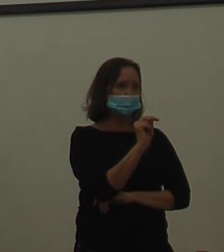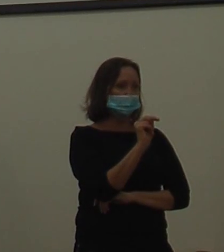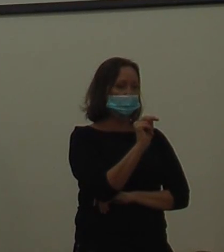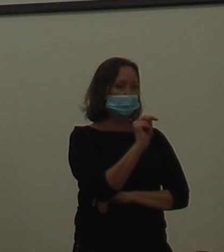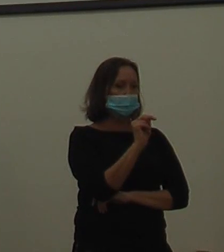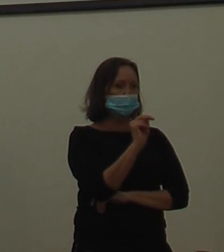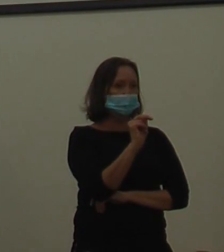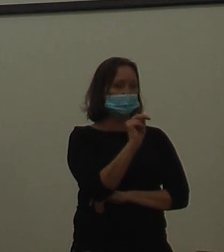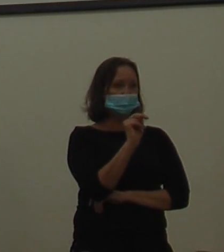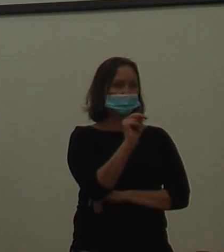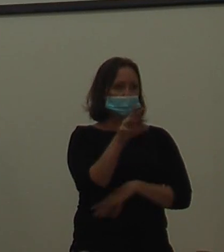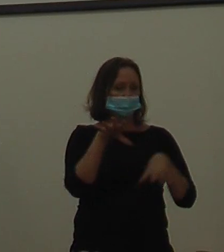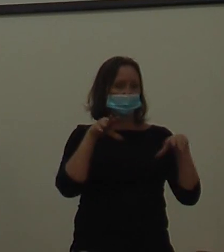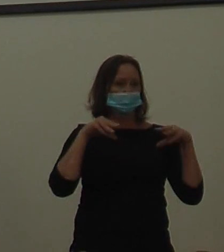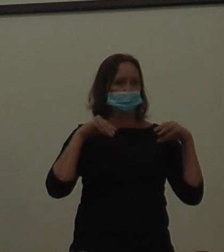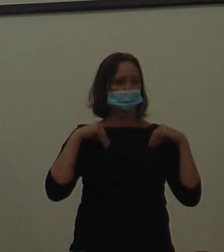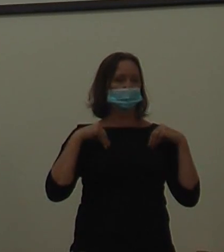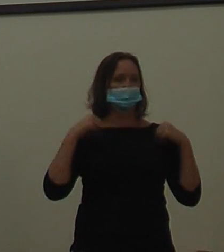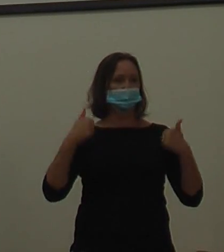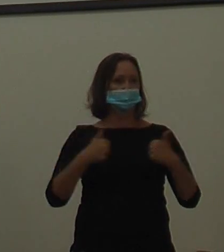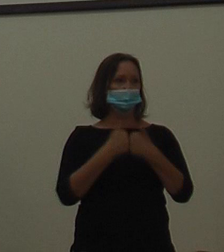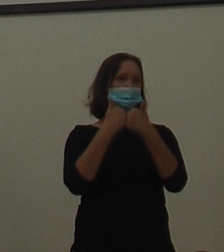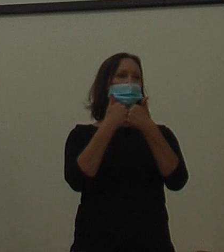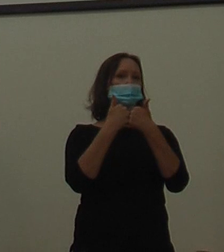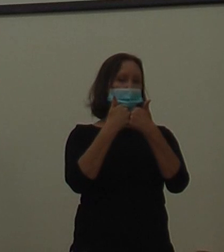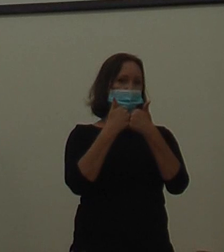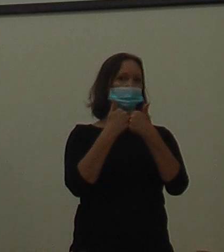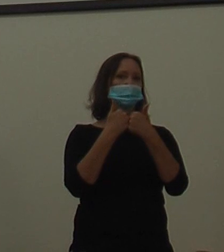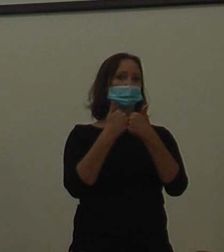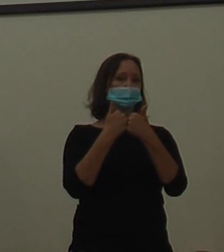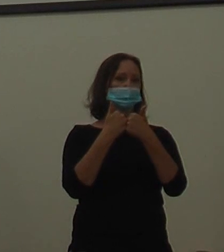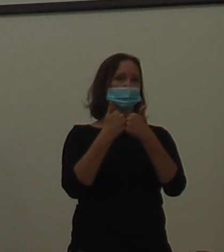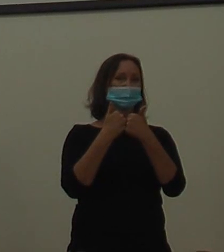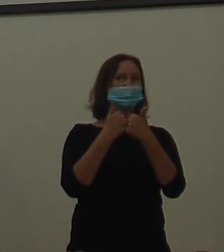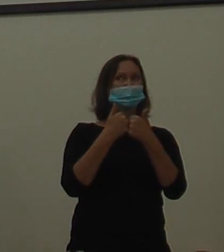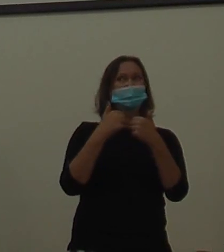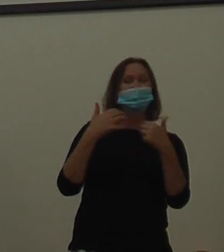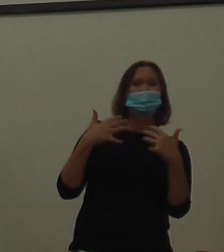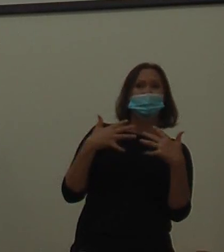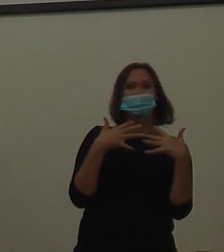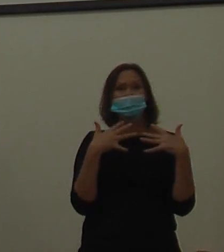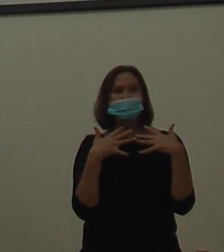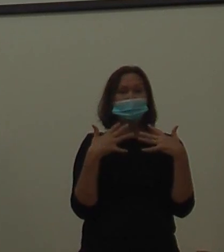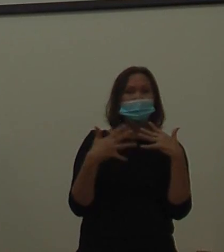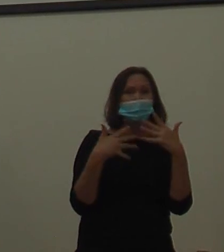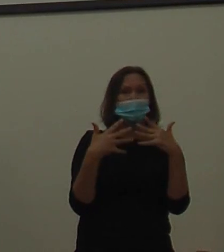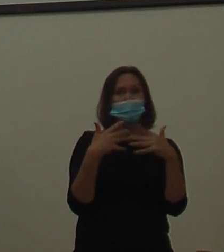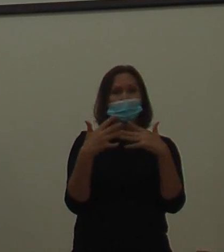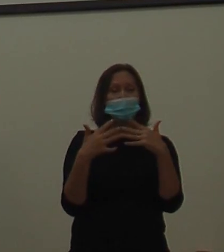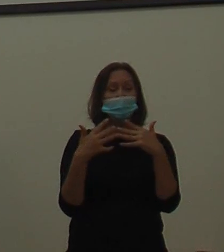rose up reluctantly, but he becomes what God wants him to be.